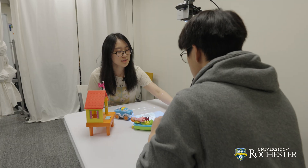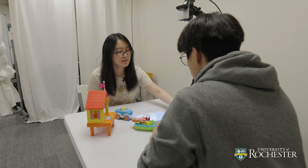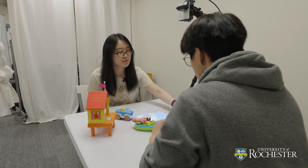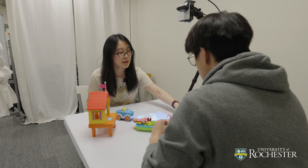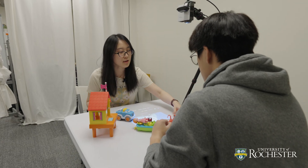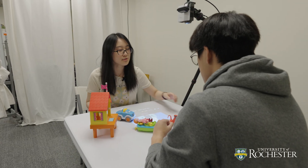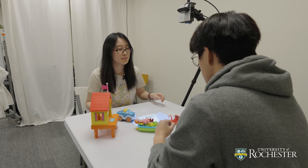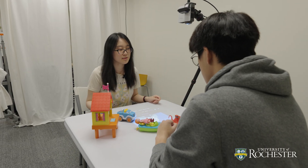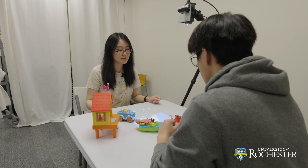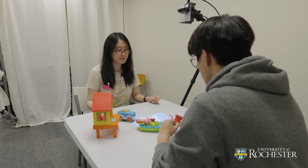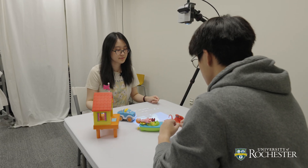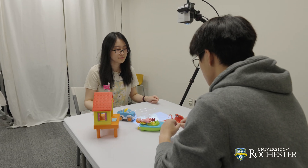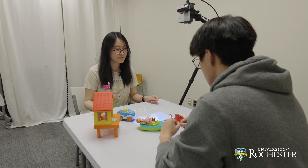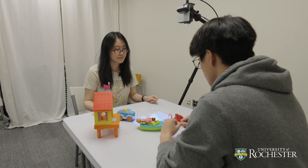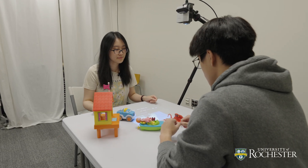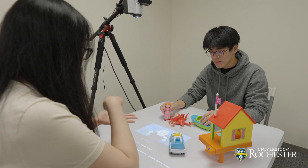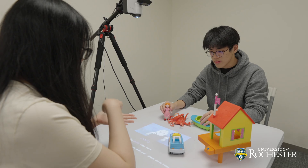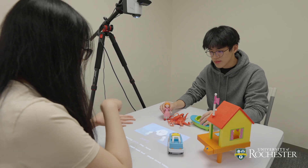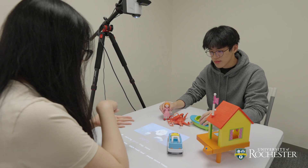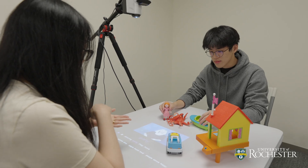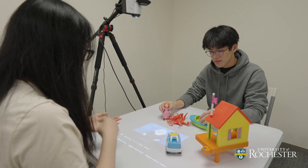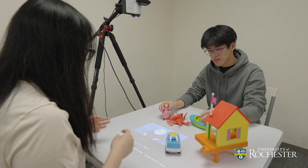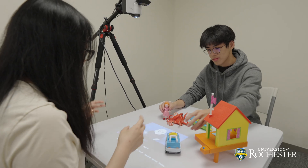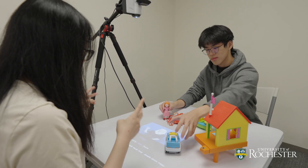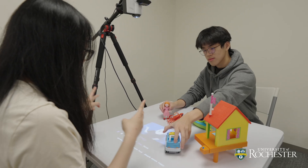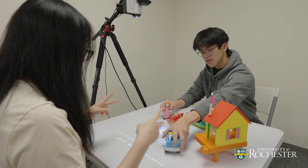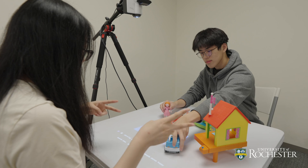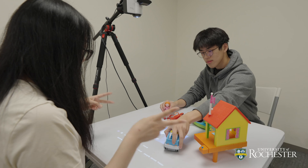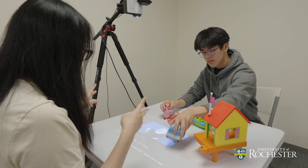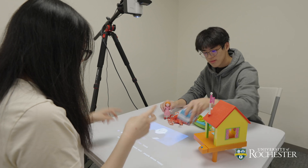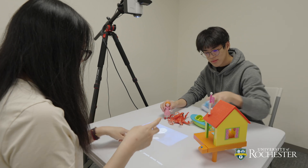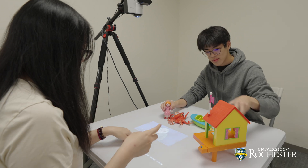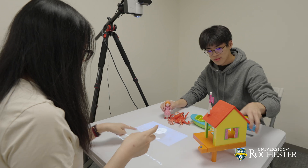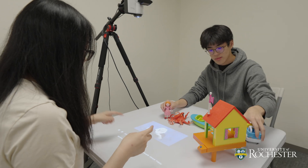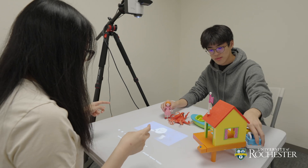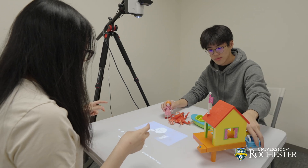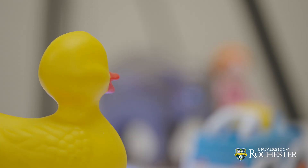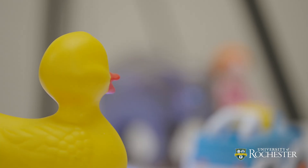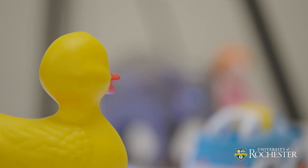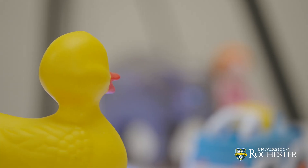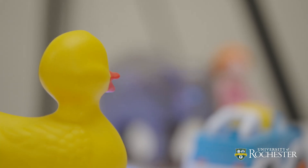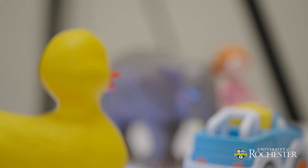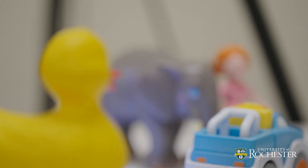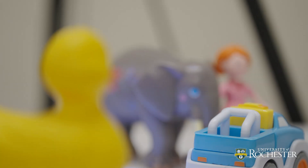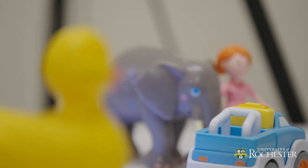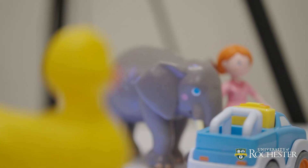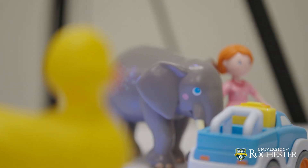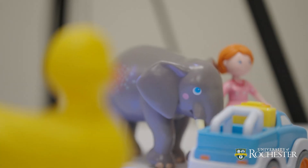the nonverbal interaction between the parent and the child, like physical objects, physical toys in the environment, their interaction